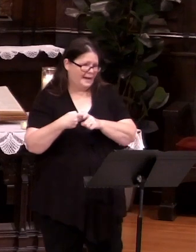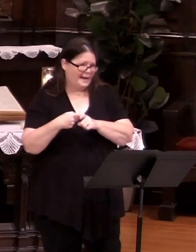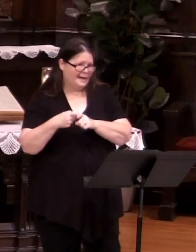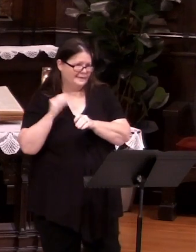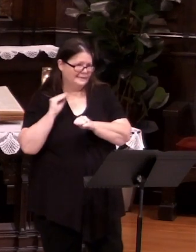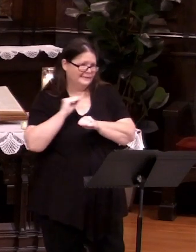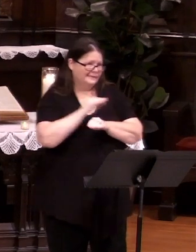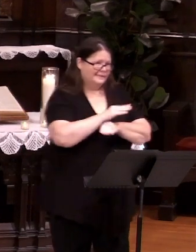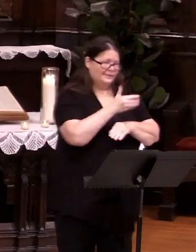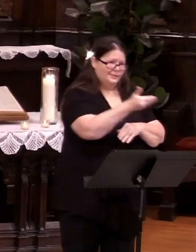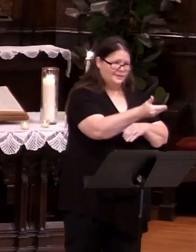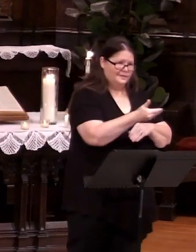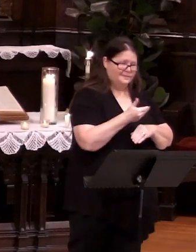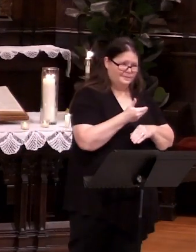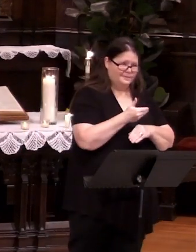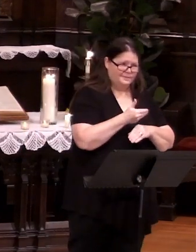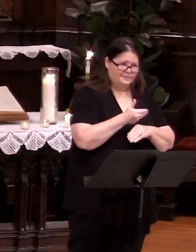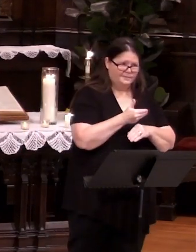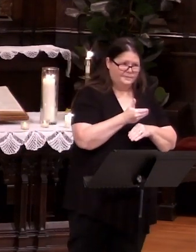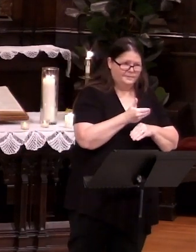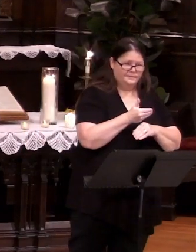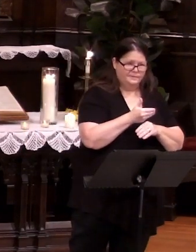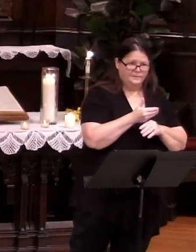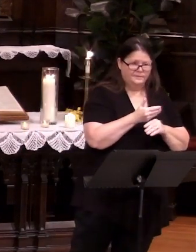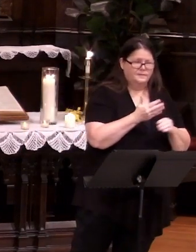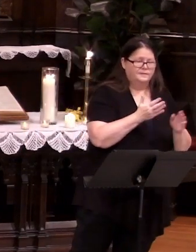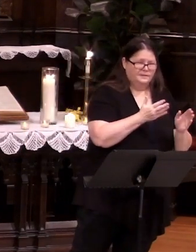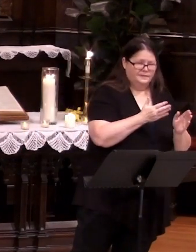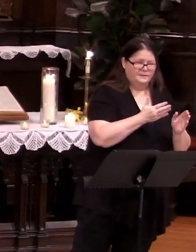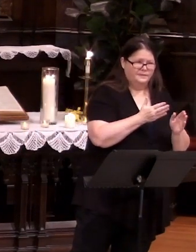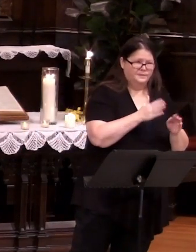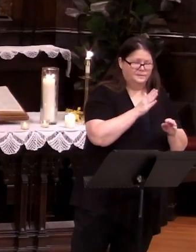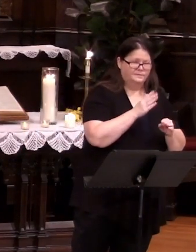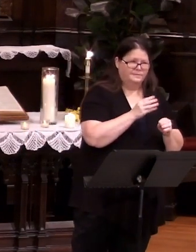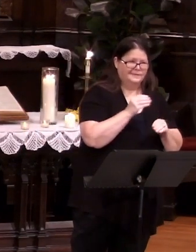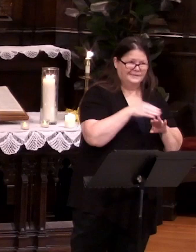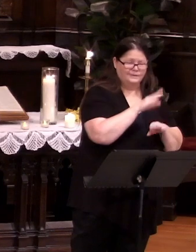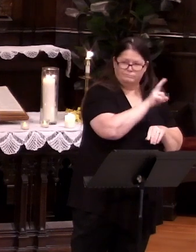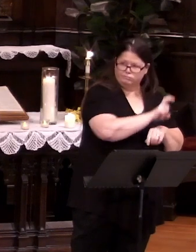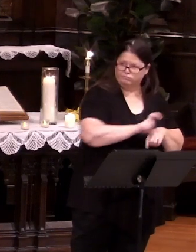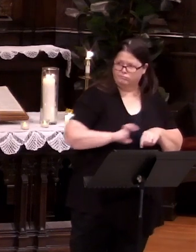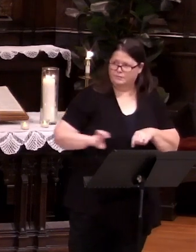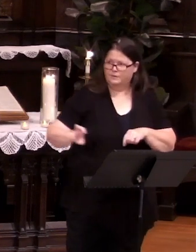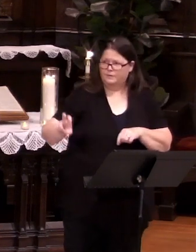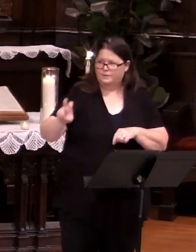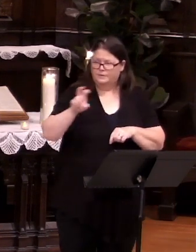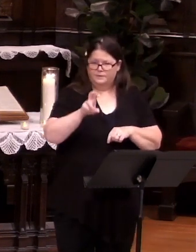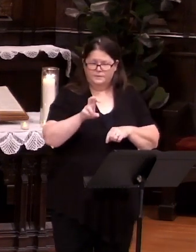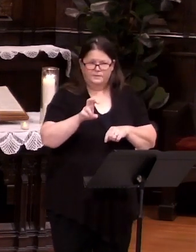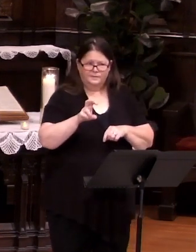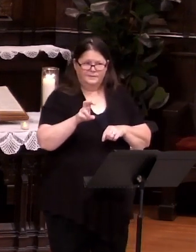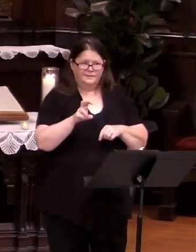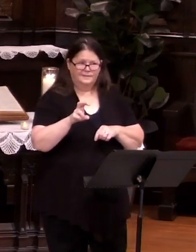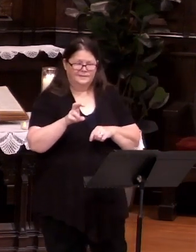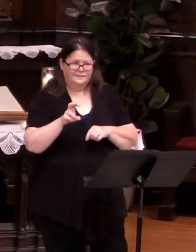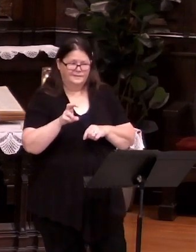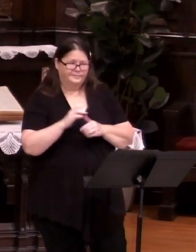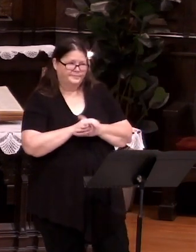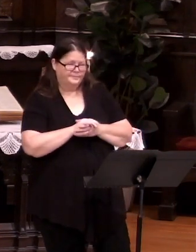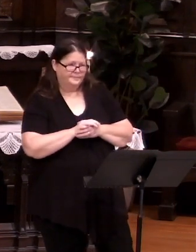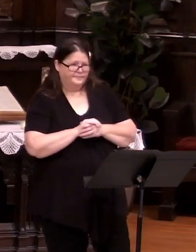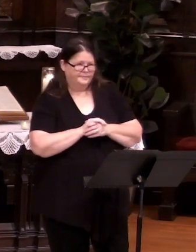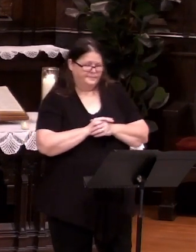led Evita on a trip known as the Rainbow Tour, which was the song that we just heard about during